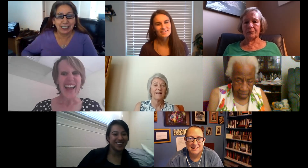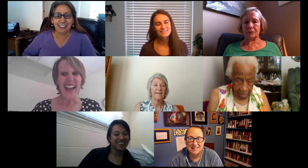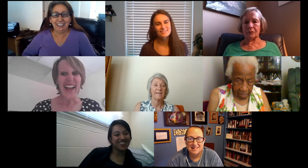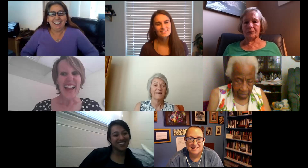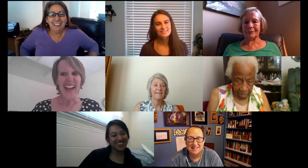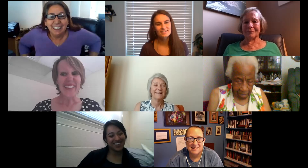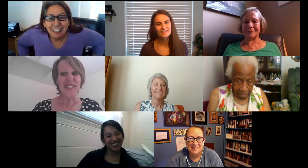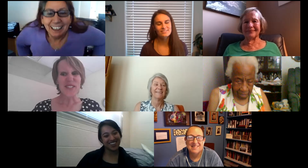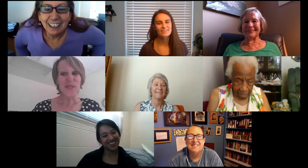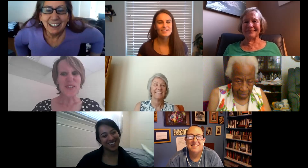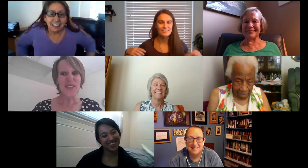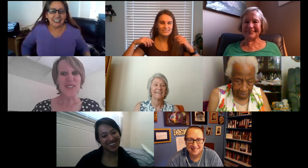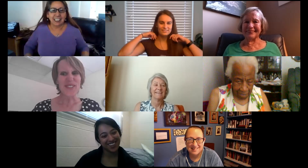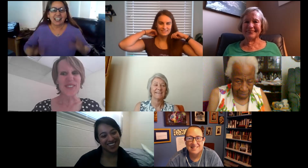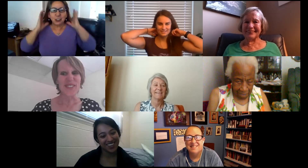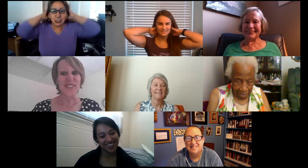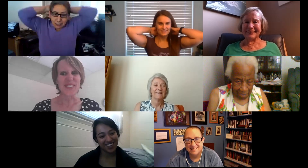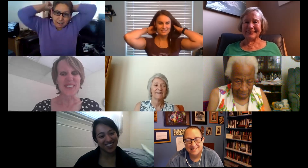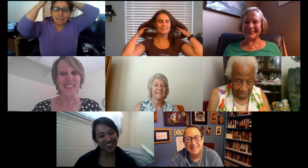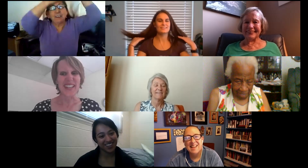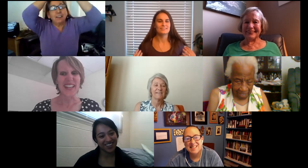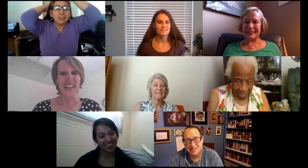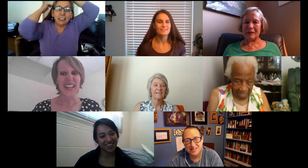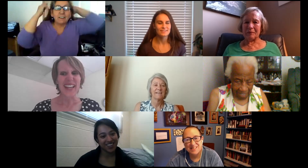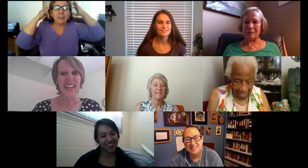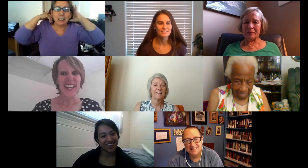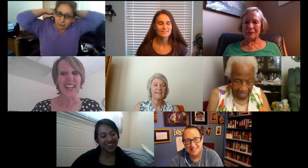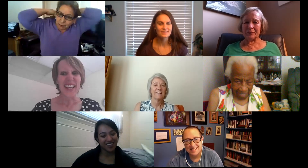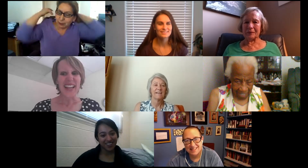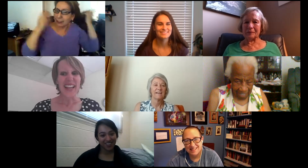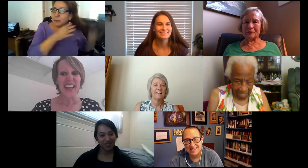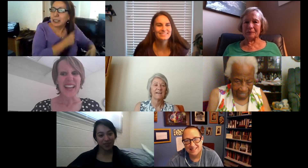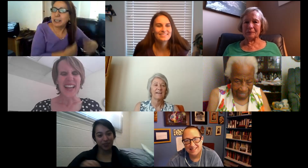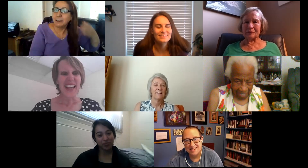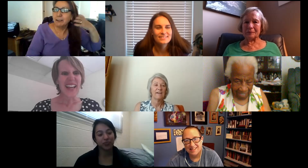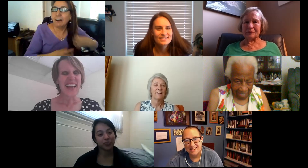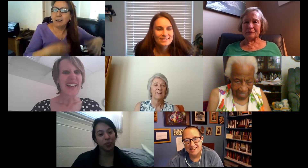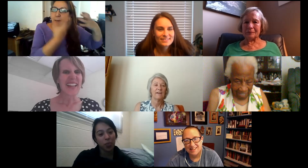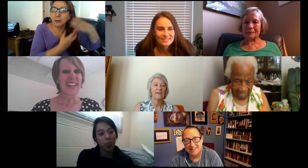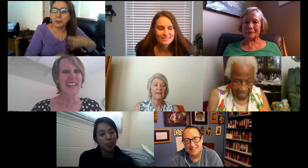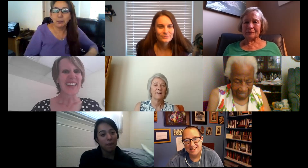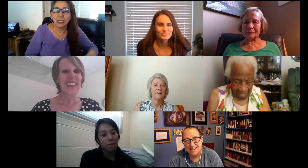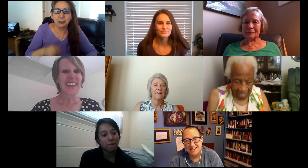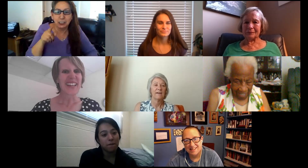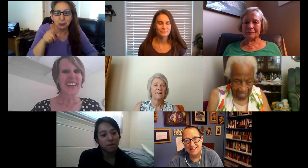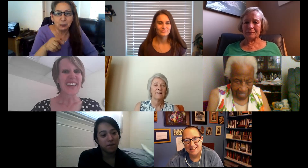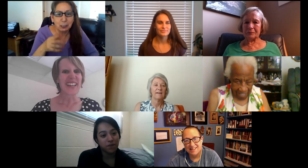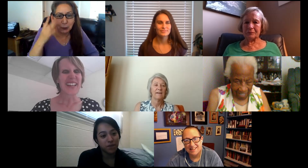Susie. Oh, wow. I used to love, That's I used to cool. love to have my hair long and perm until I told you I burned my